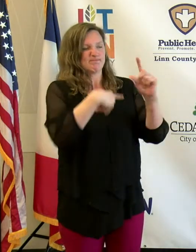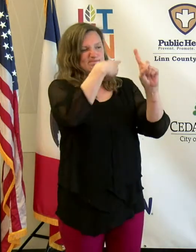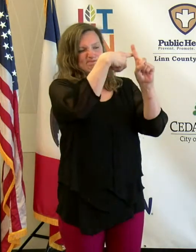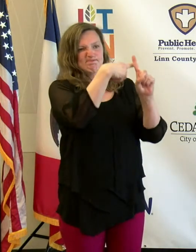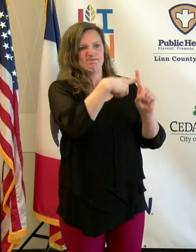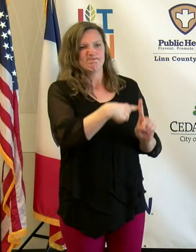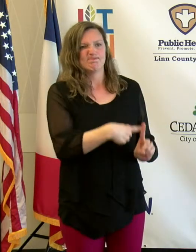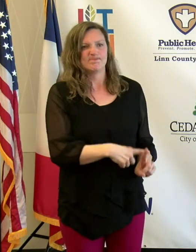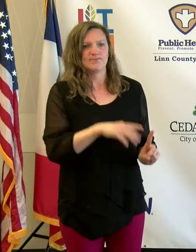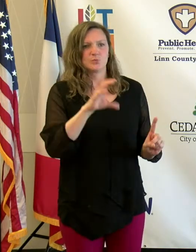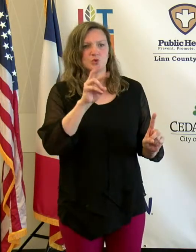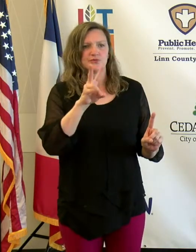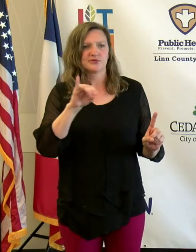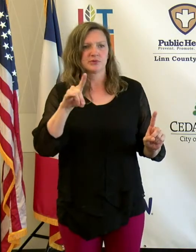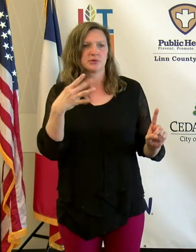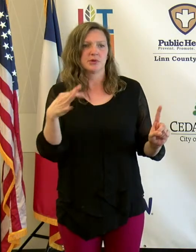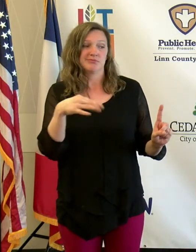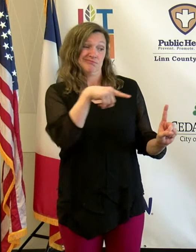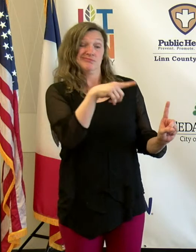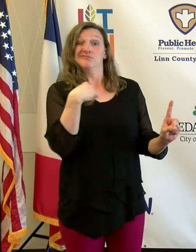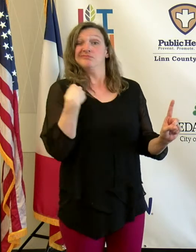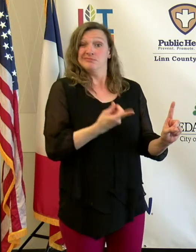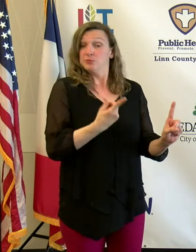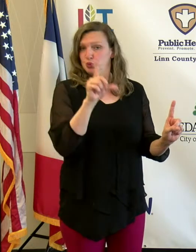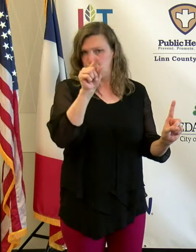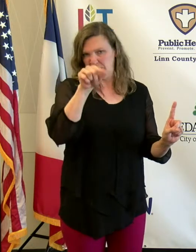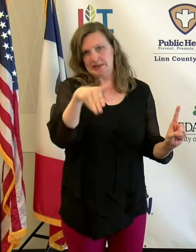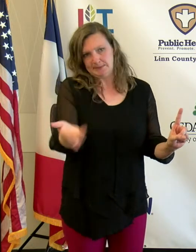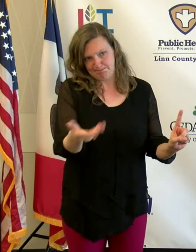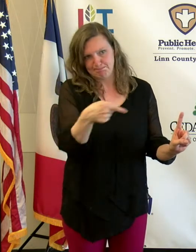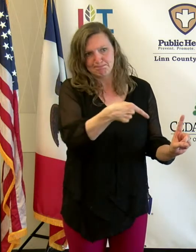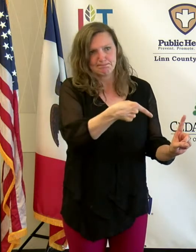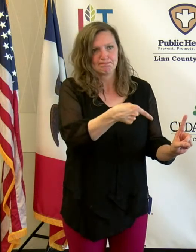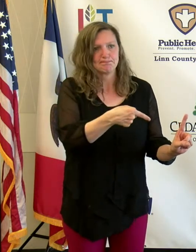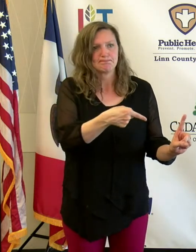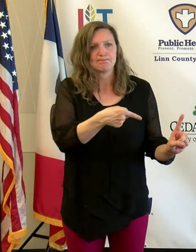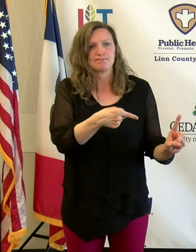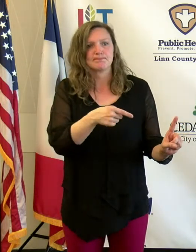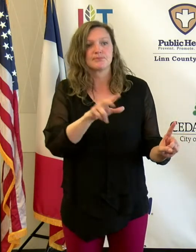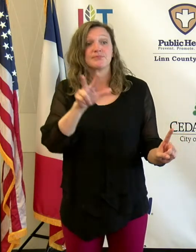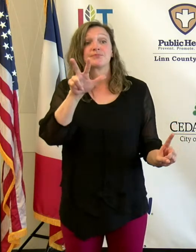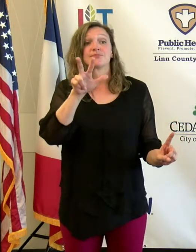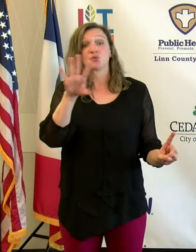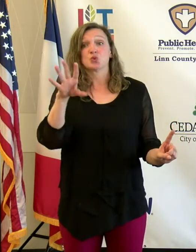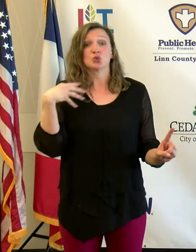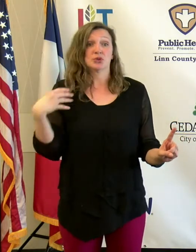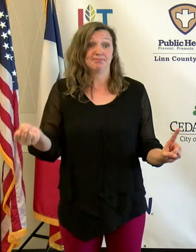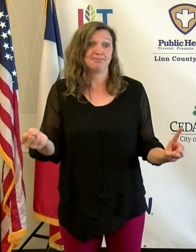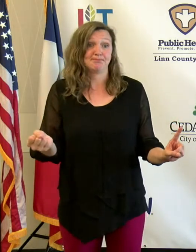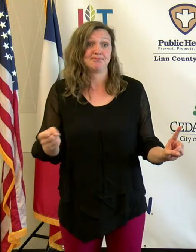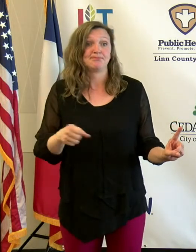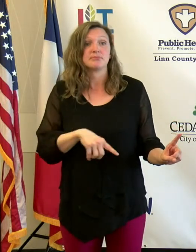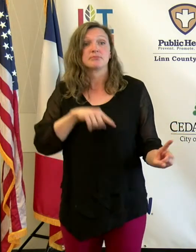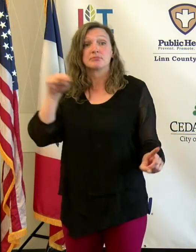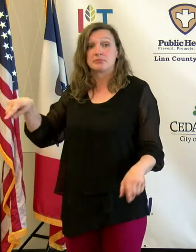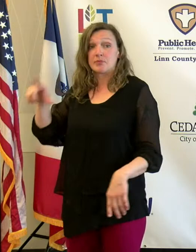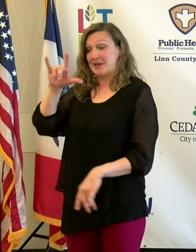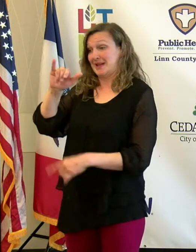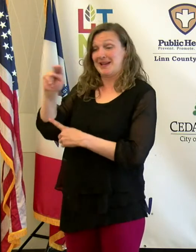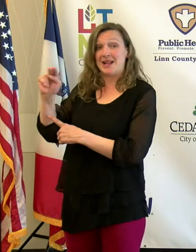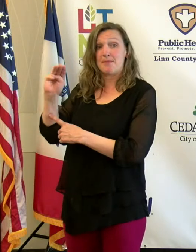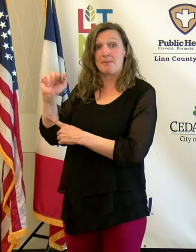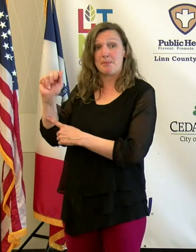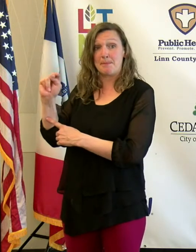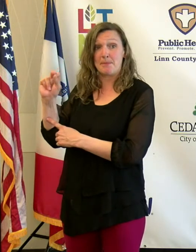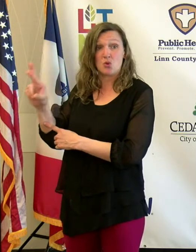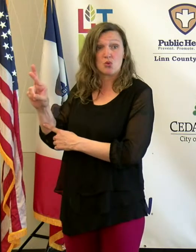have died. 34 residents have now recovered. At Linn Manor Care Center,